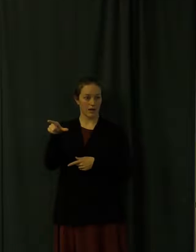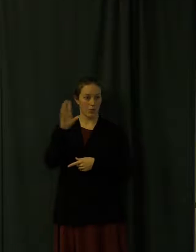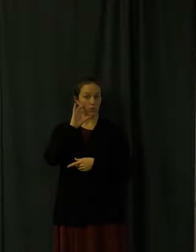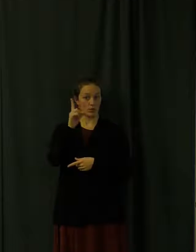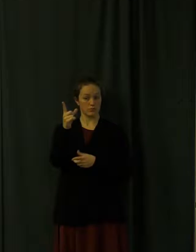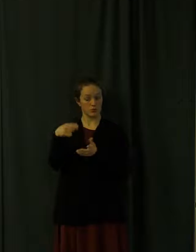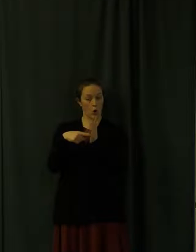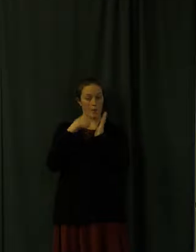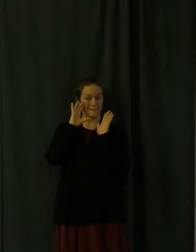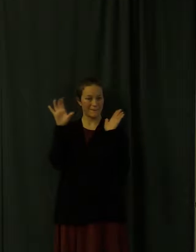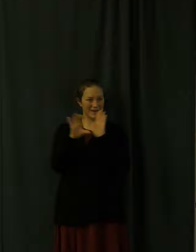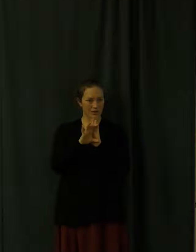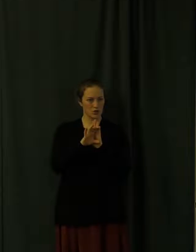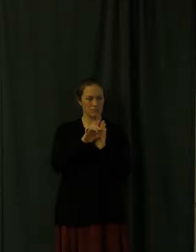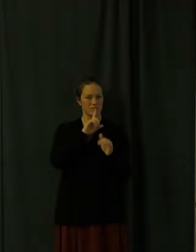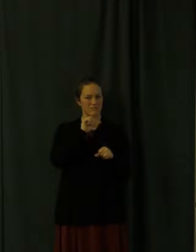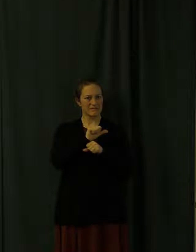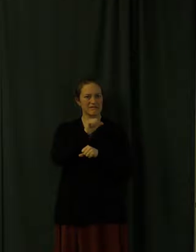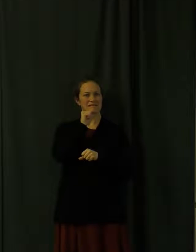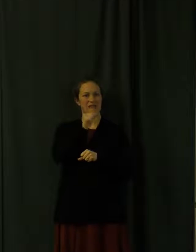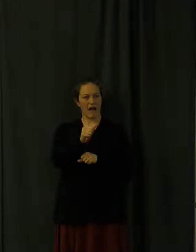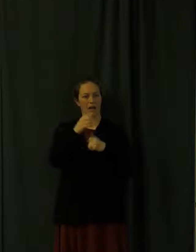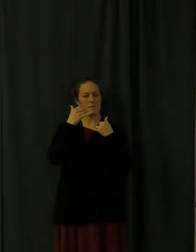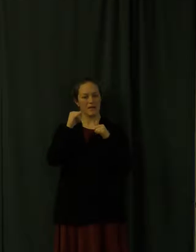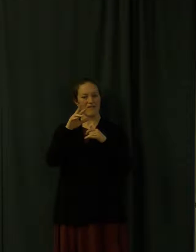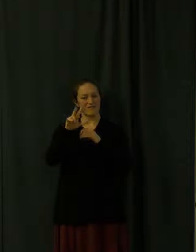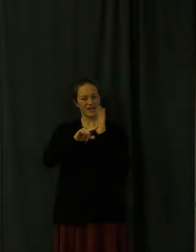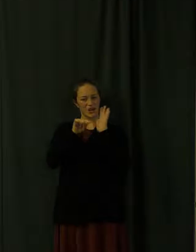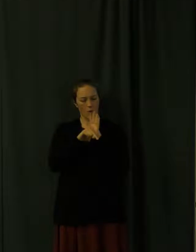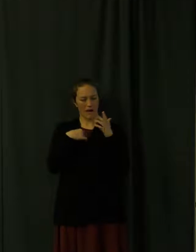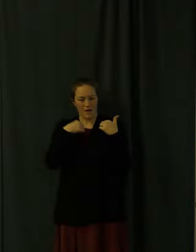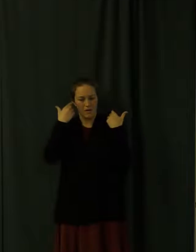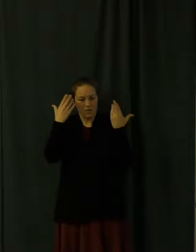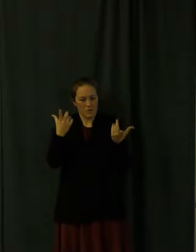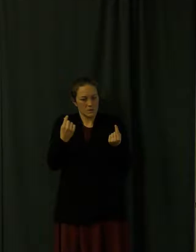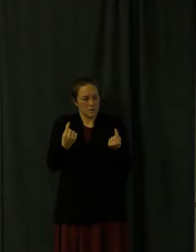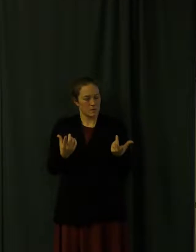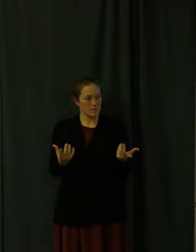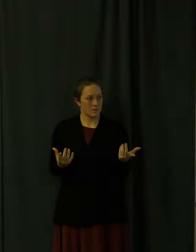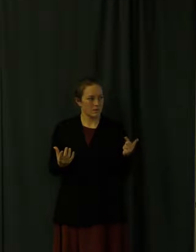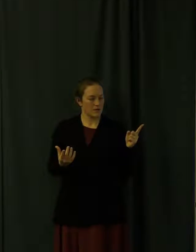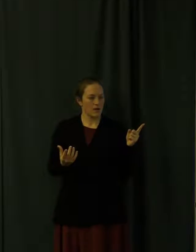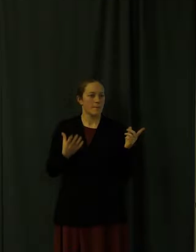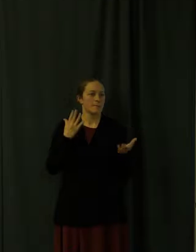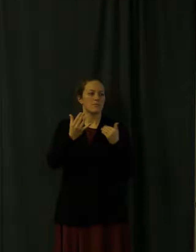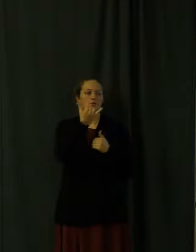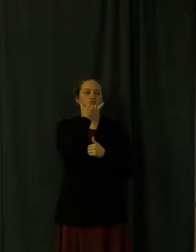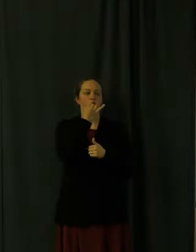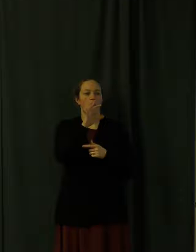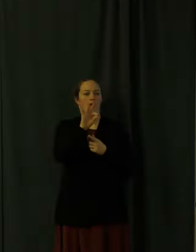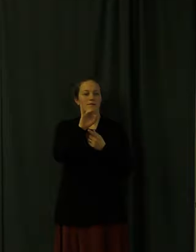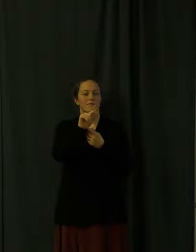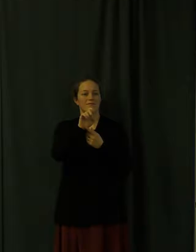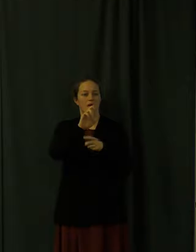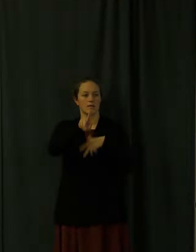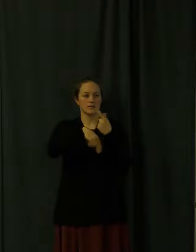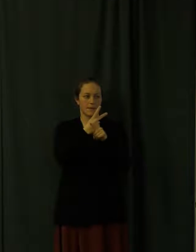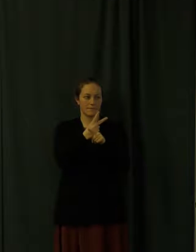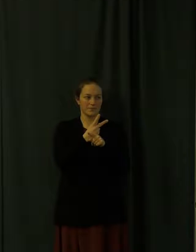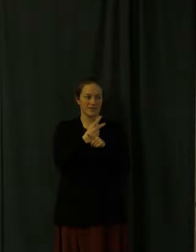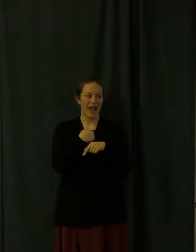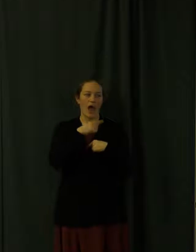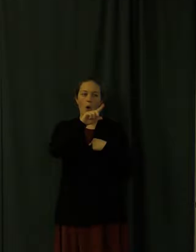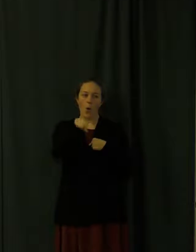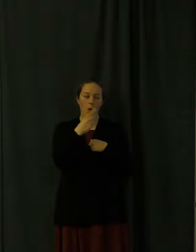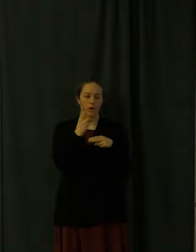image just alone. Oh. I don't know. It must be the wrong file type, and I don't know because I've always only used